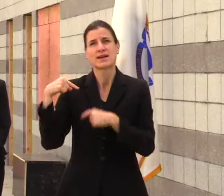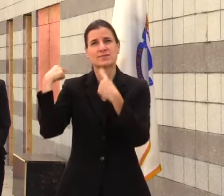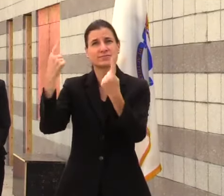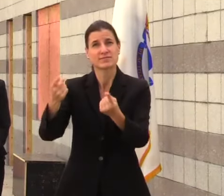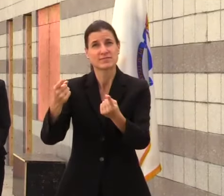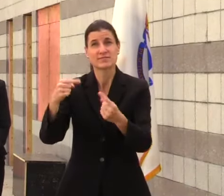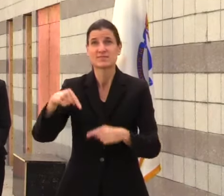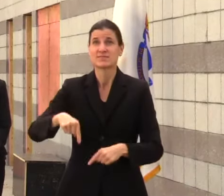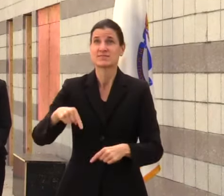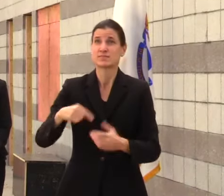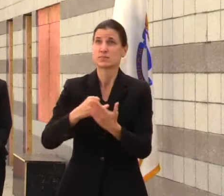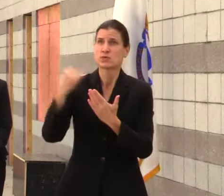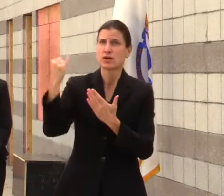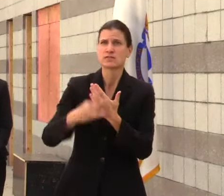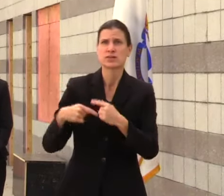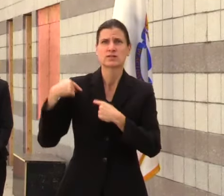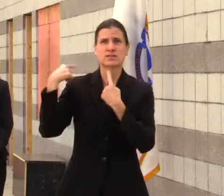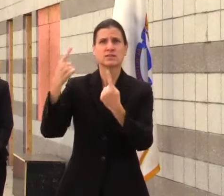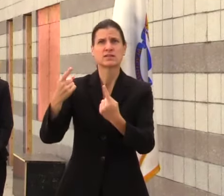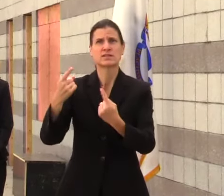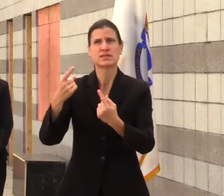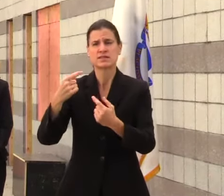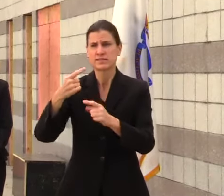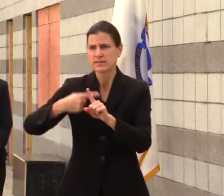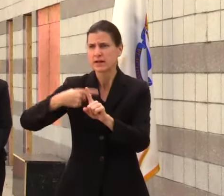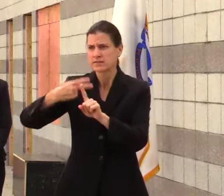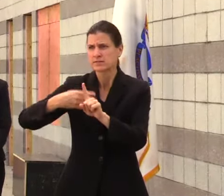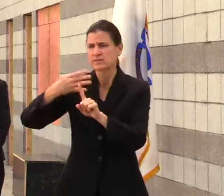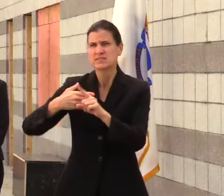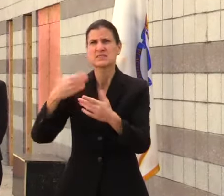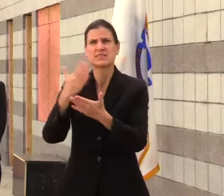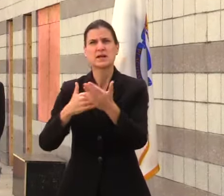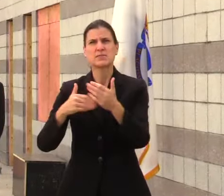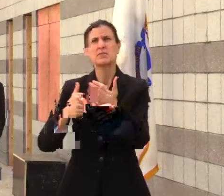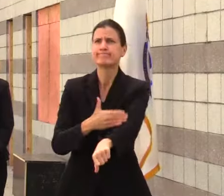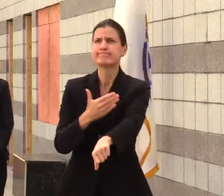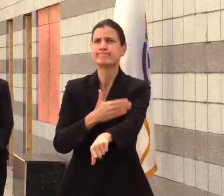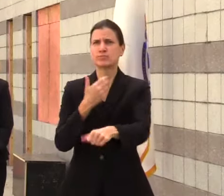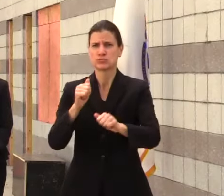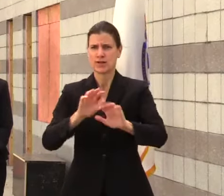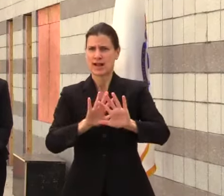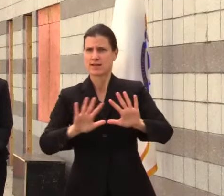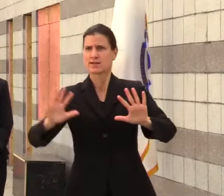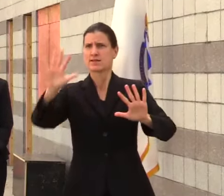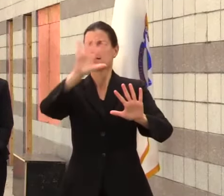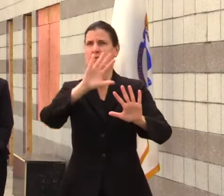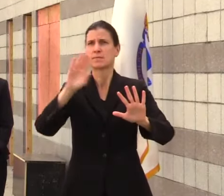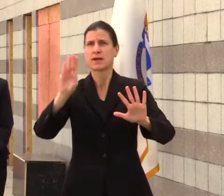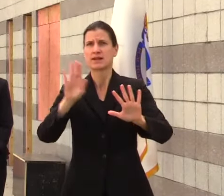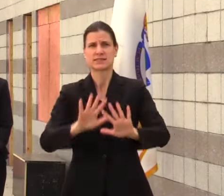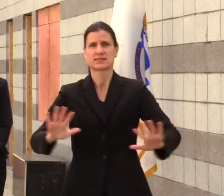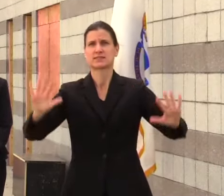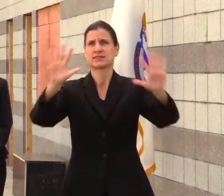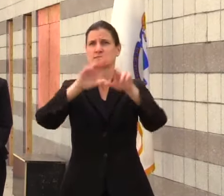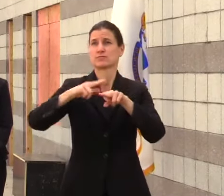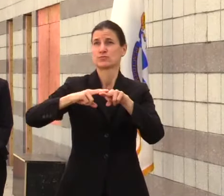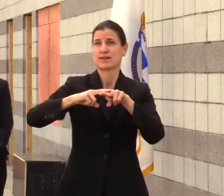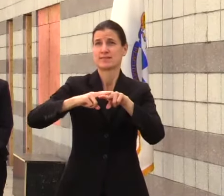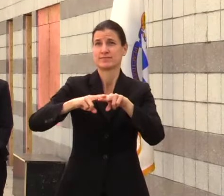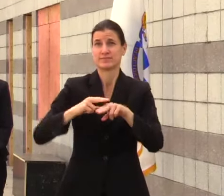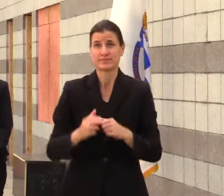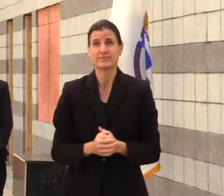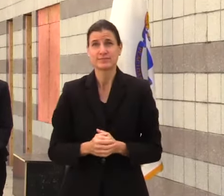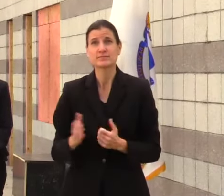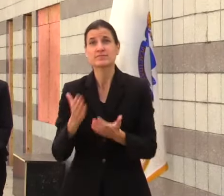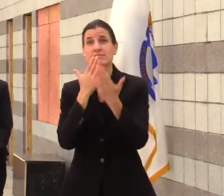its challenges. I particularly want to recognize John Dalton, who has been. Also want to thank the entire Green Line Extension